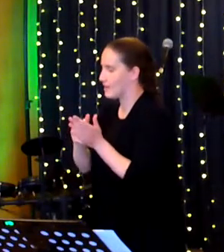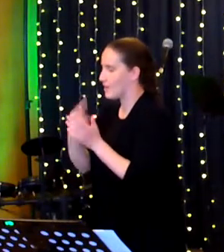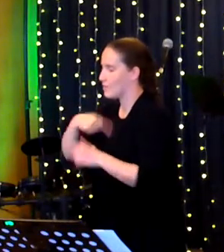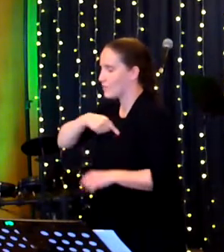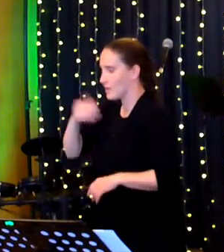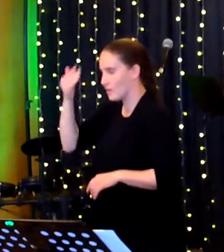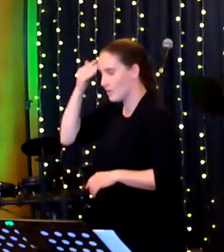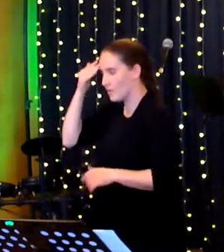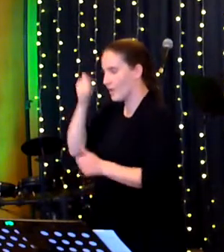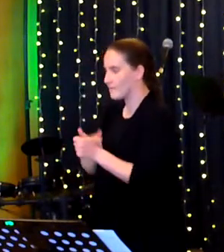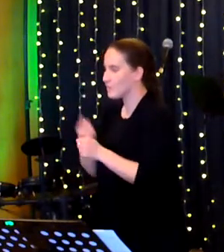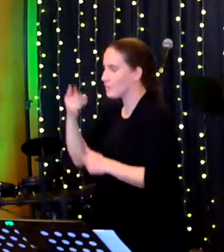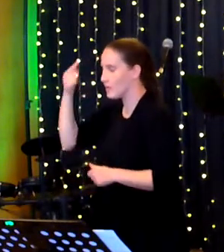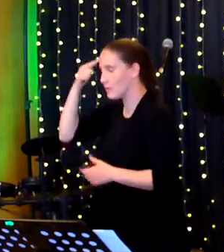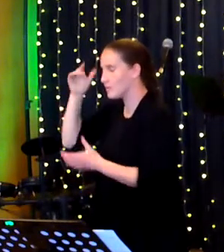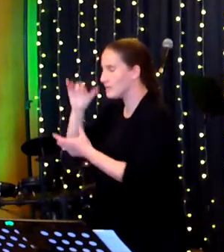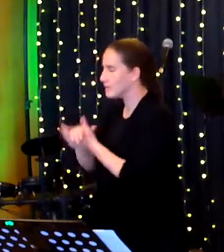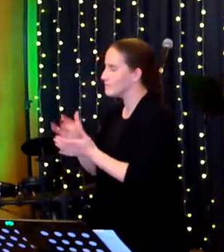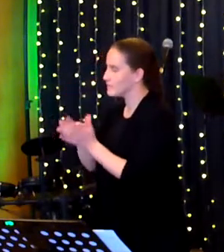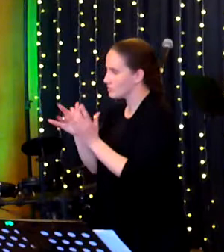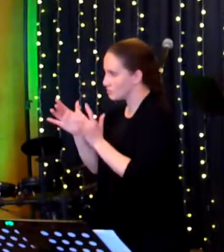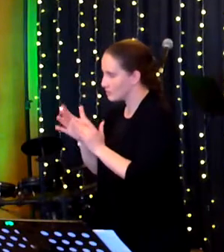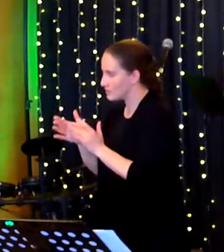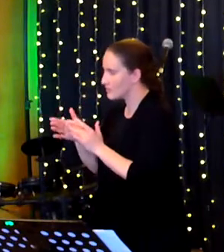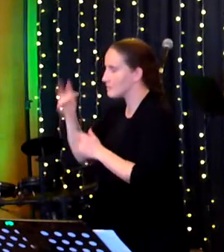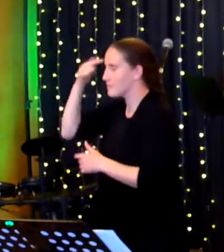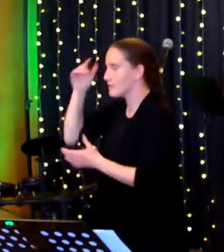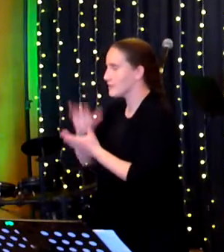and transformed forever.